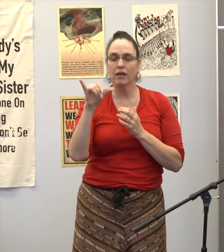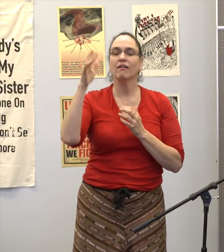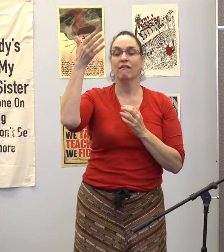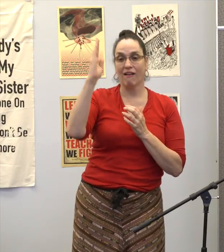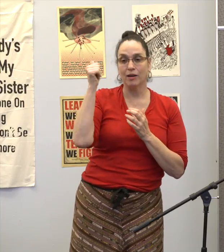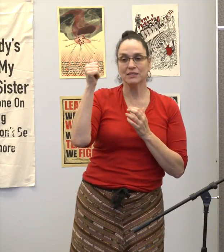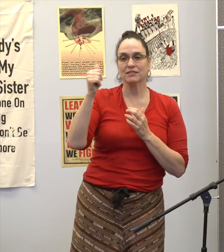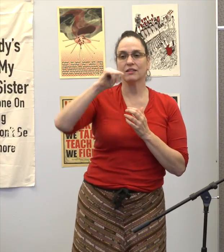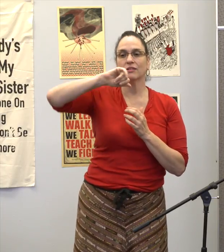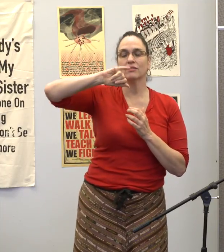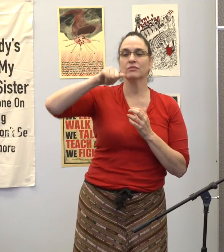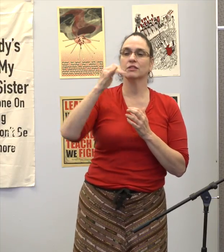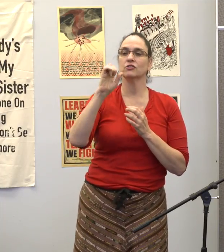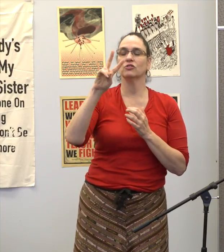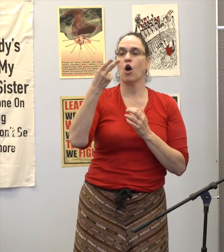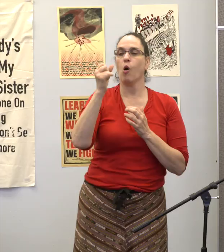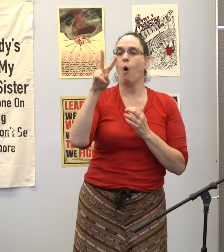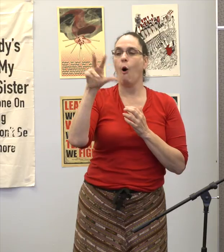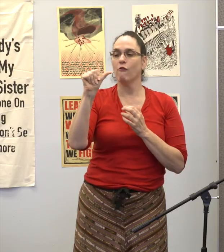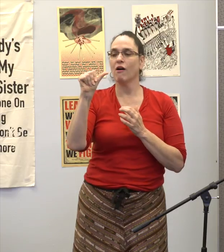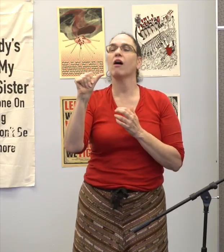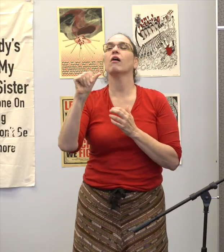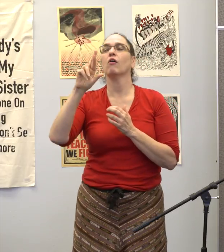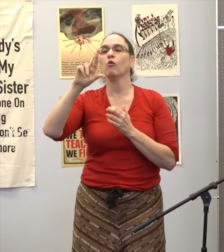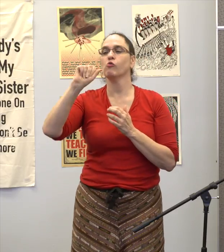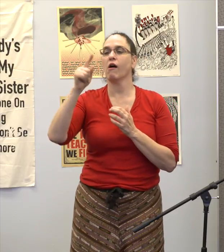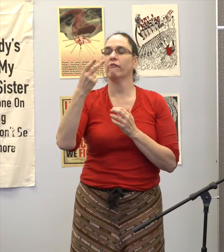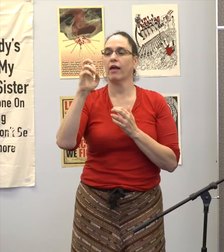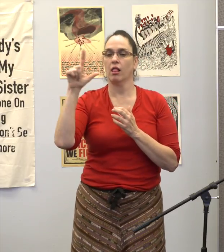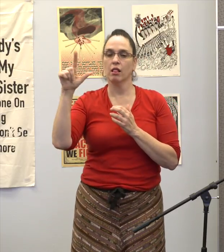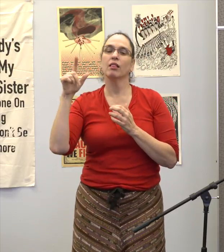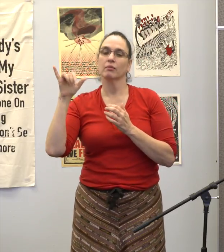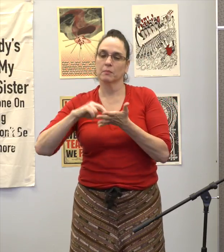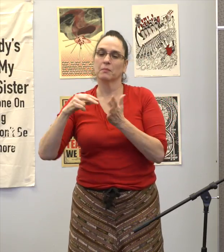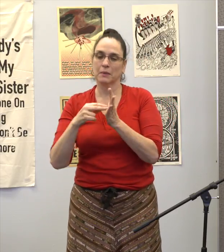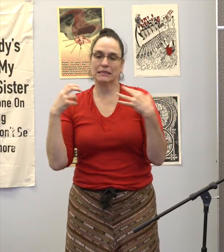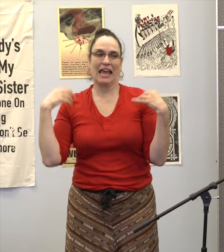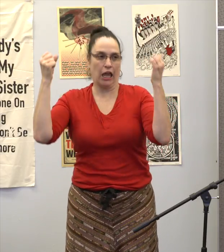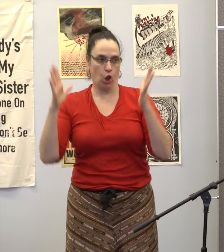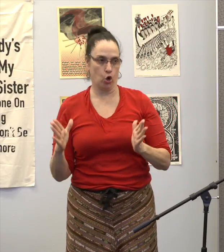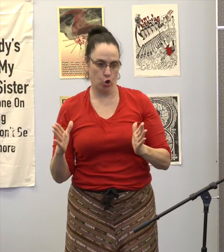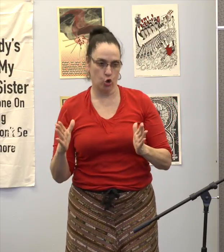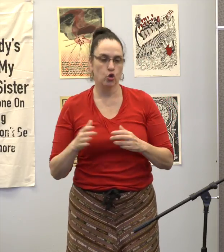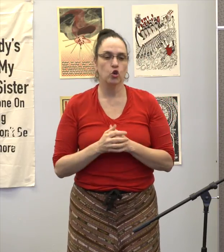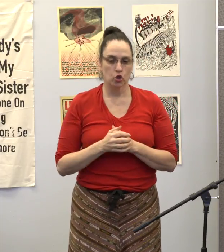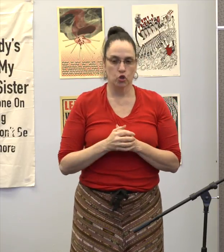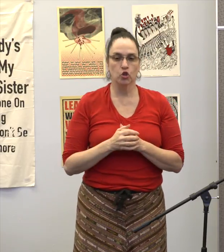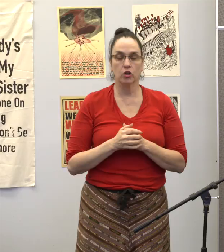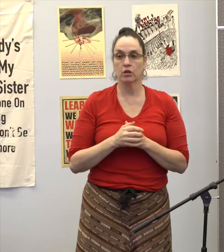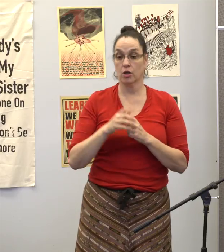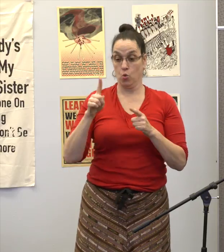Rapha, healer. Before you can get out